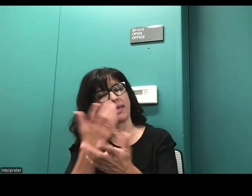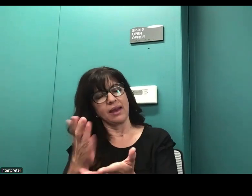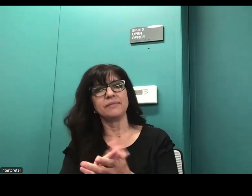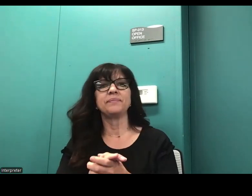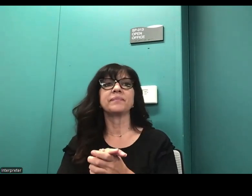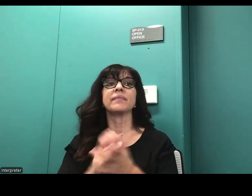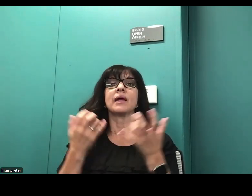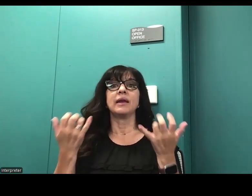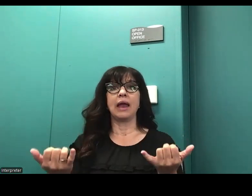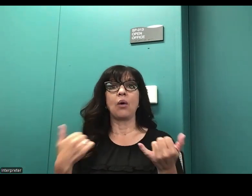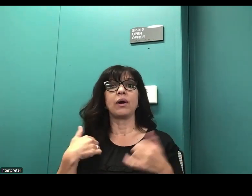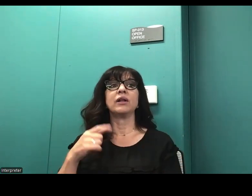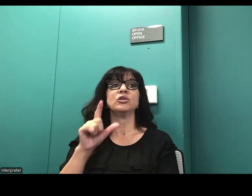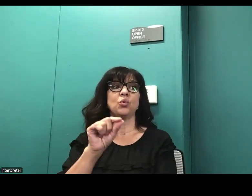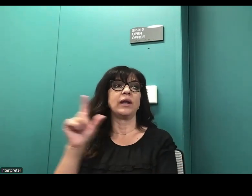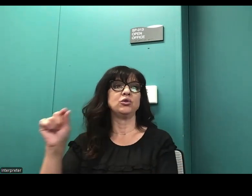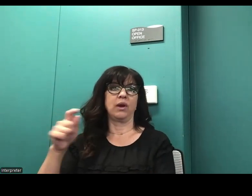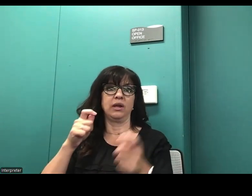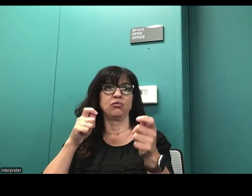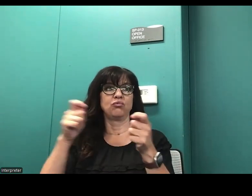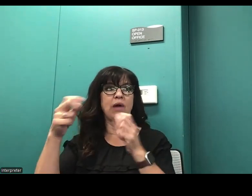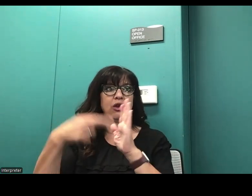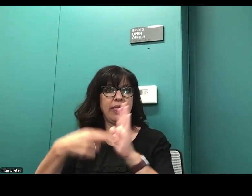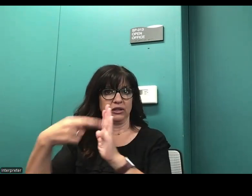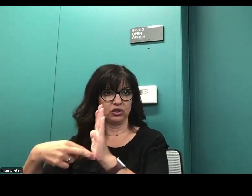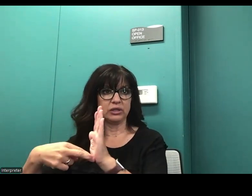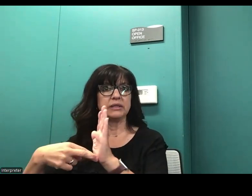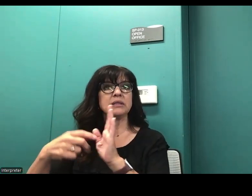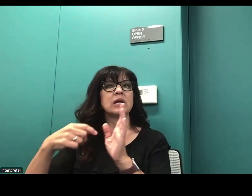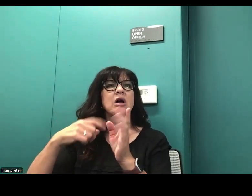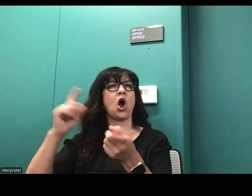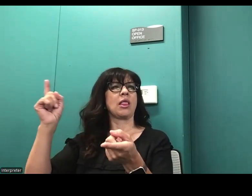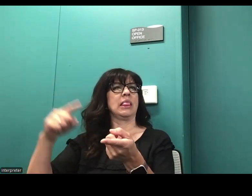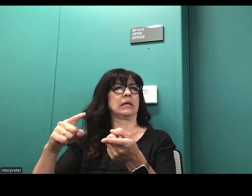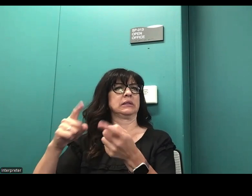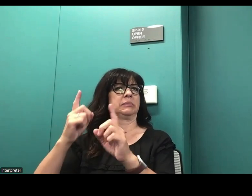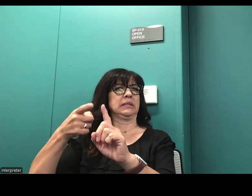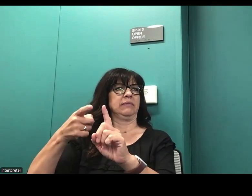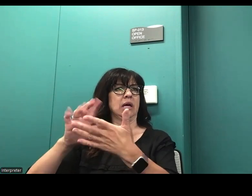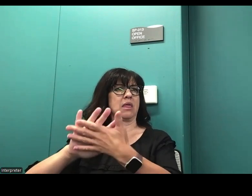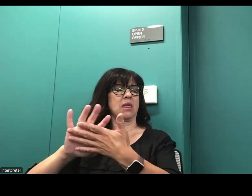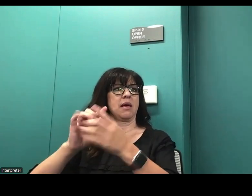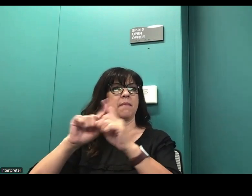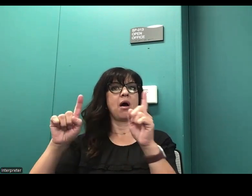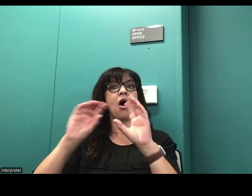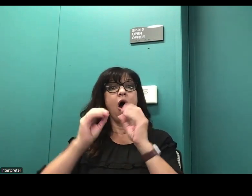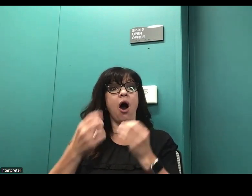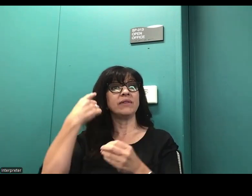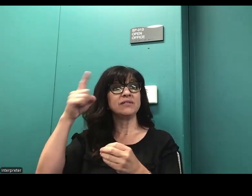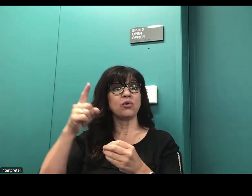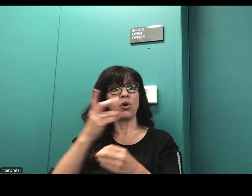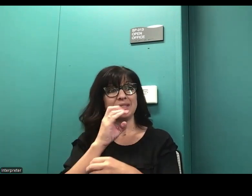So right now, we are in the 2020 regulations, which are not as specific. But as far as the Office for Civil Rights, which